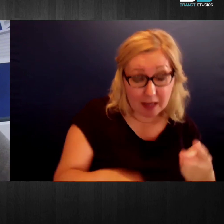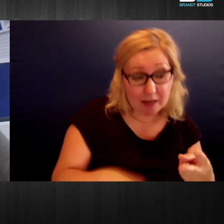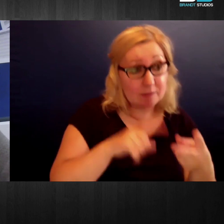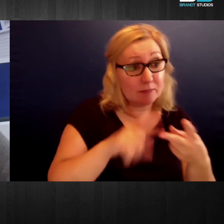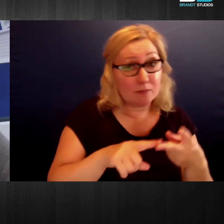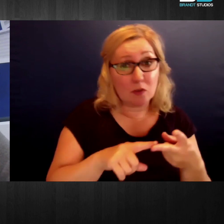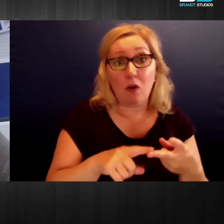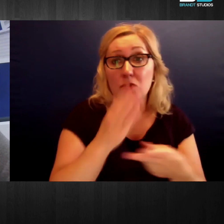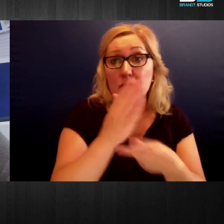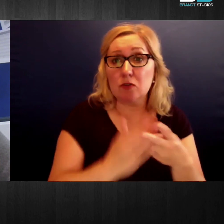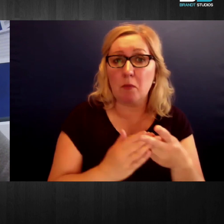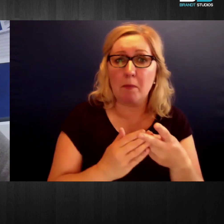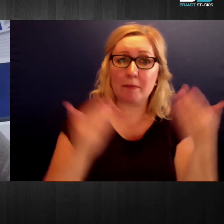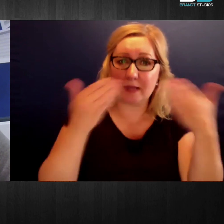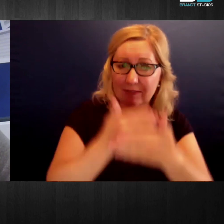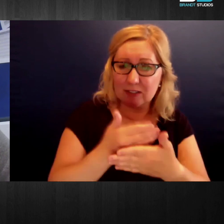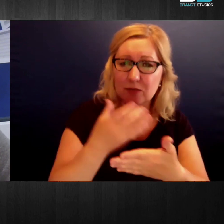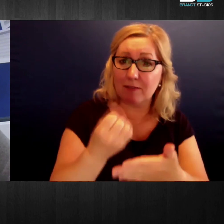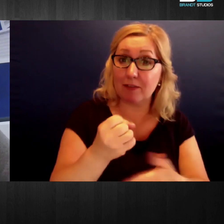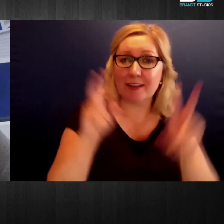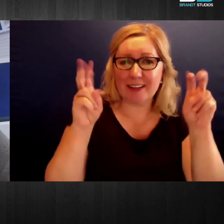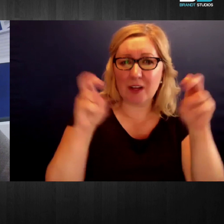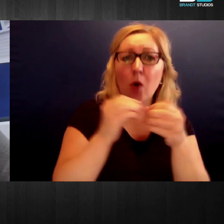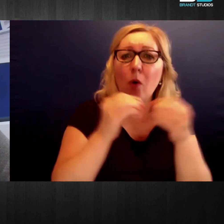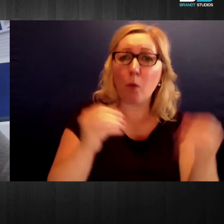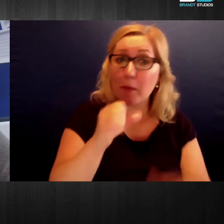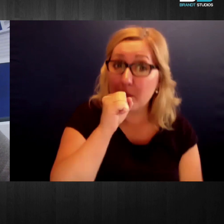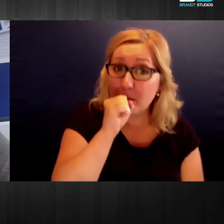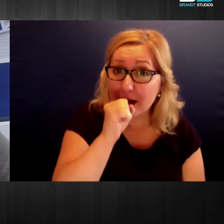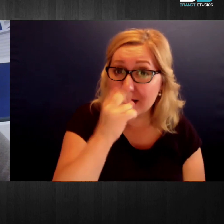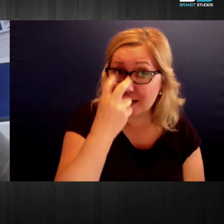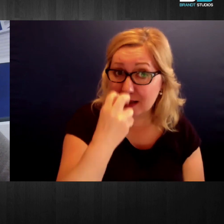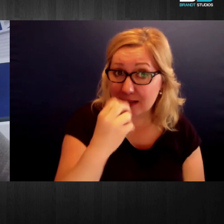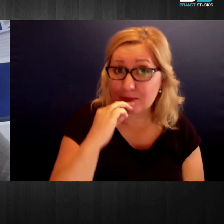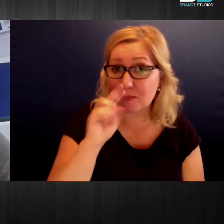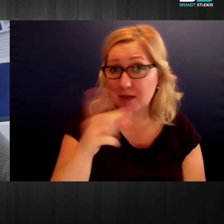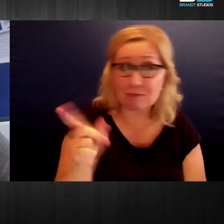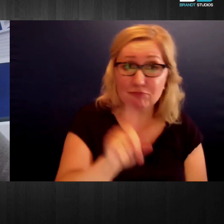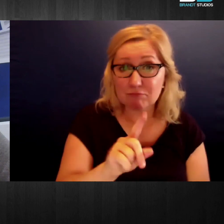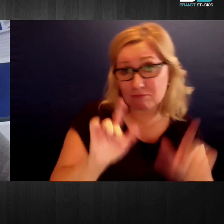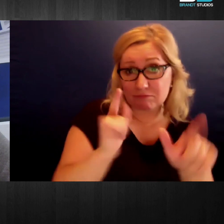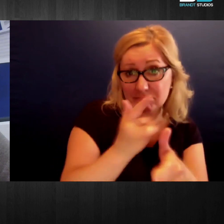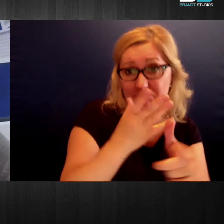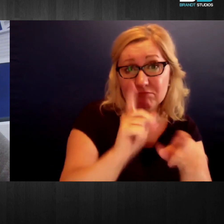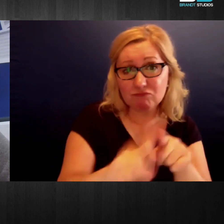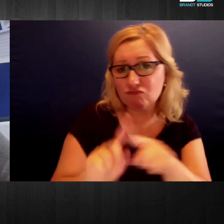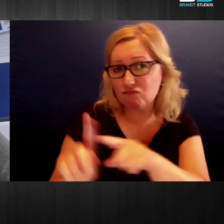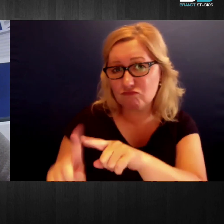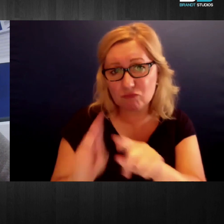time there was this focus this interest from young people that was coming all the time, that it was around